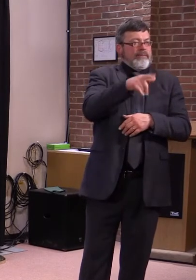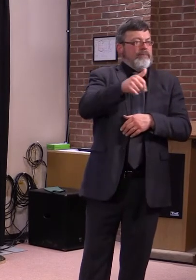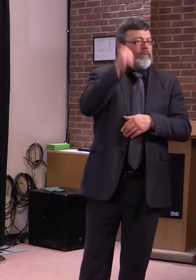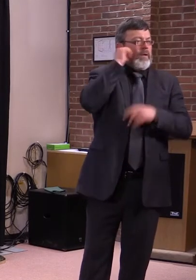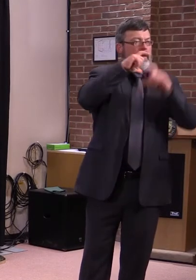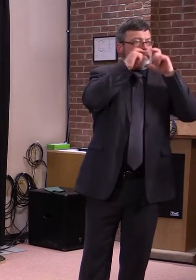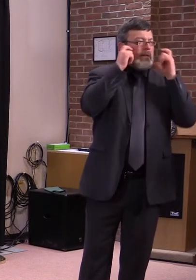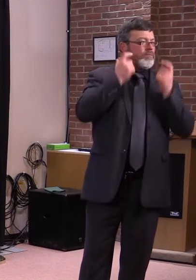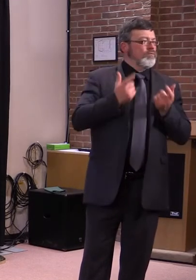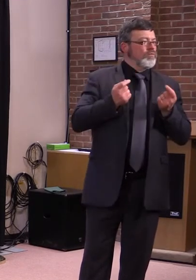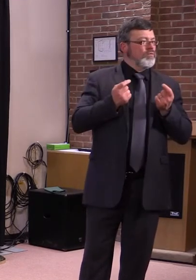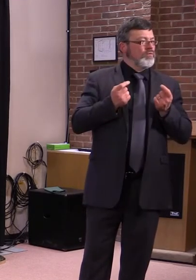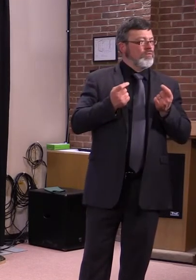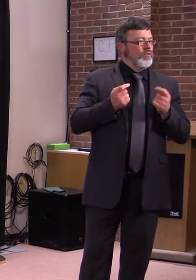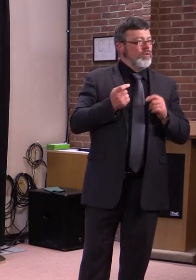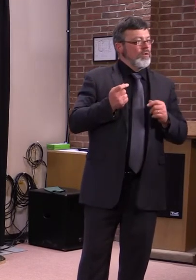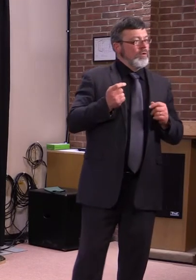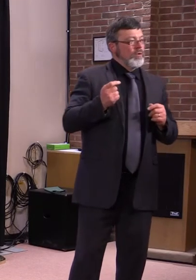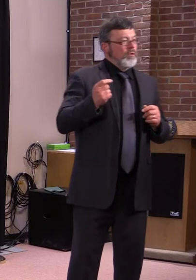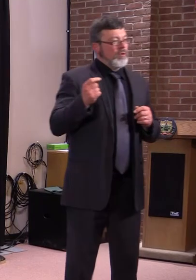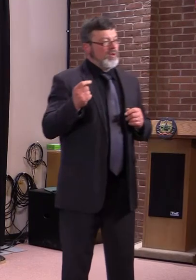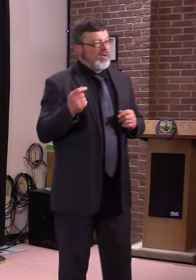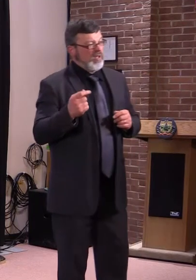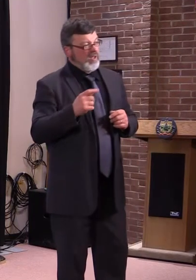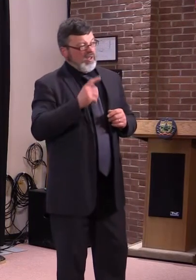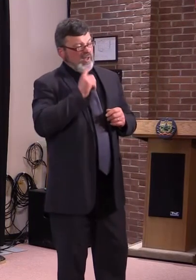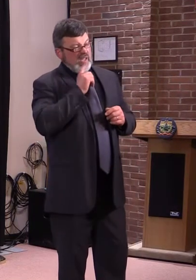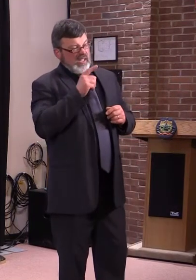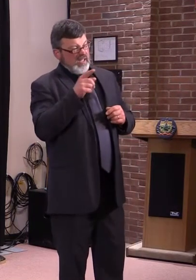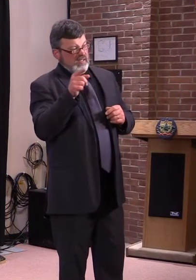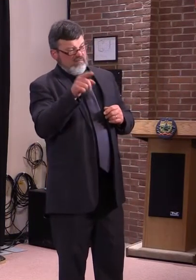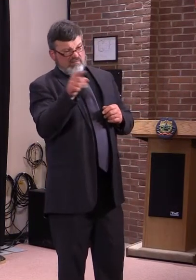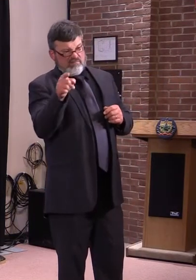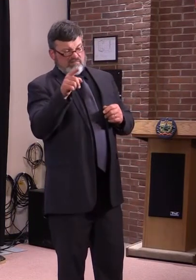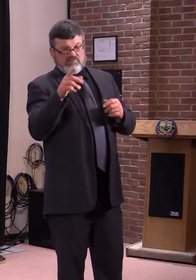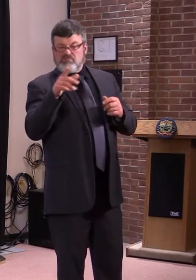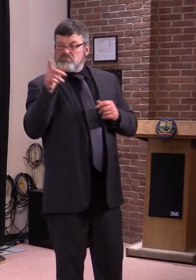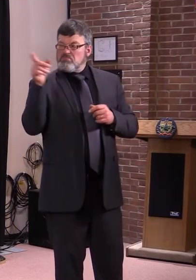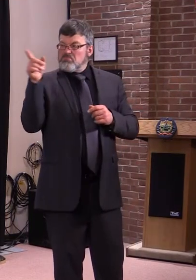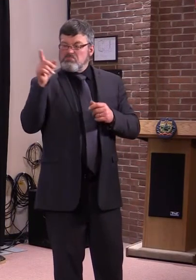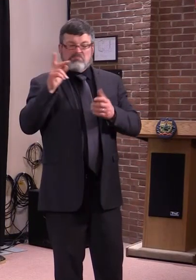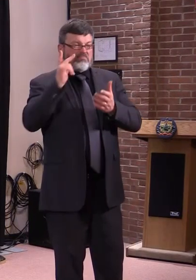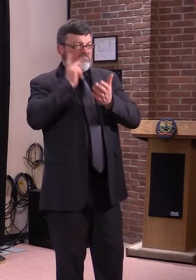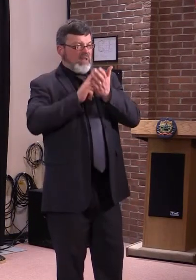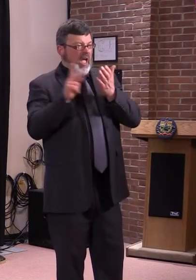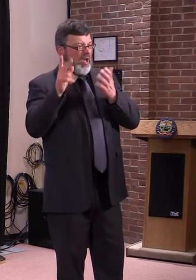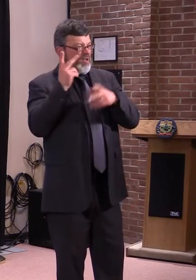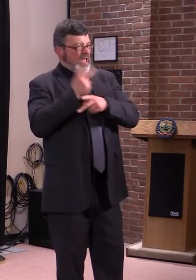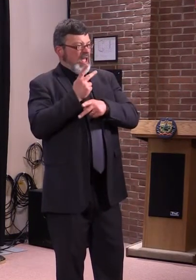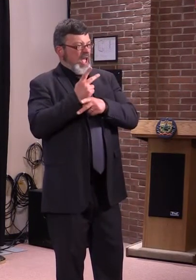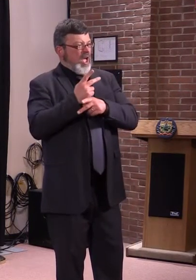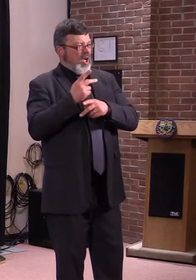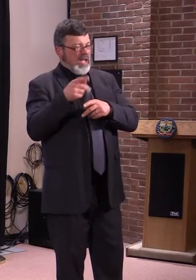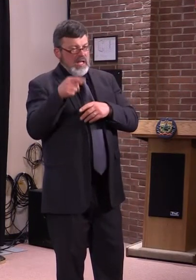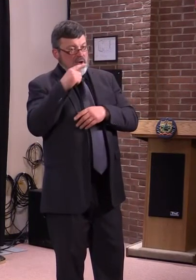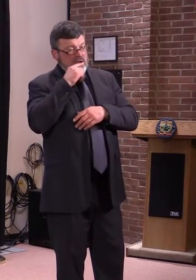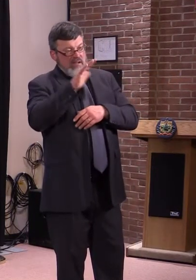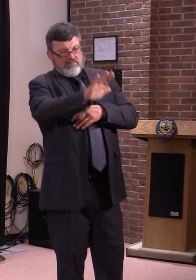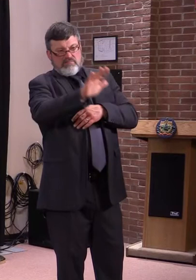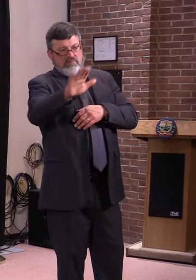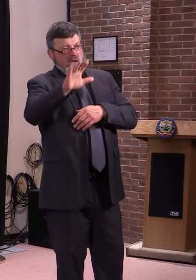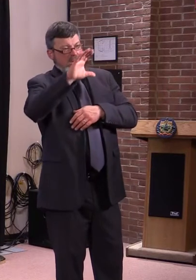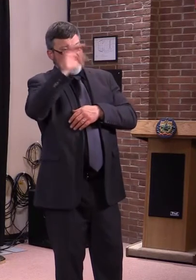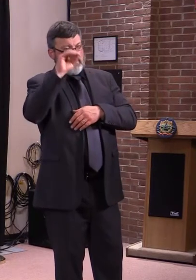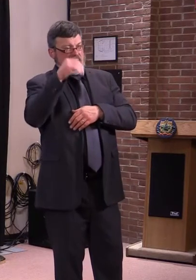to Secretary Clauser, but we definitely are working with our employees. It's not, we aren't seeing